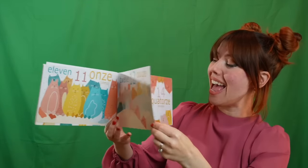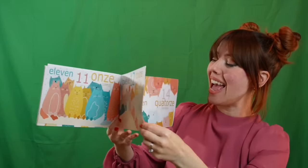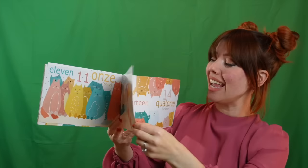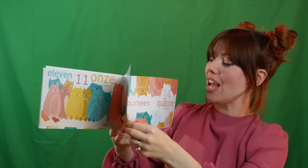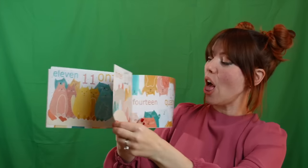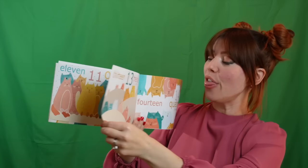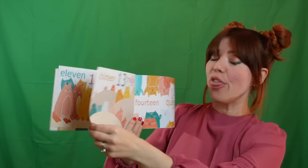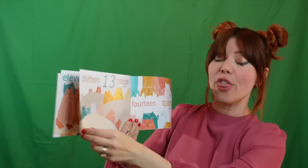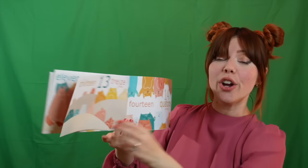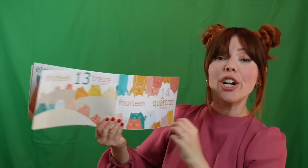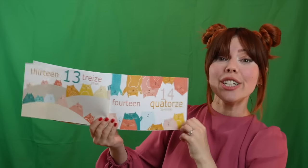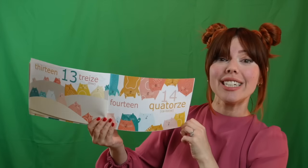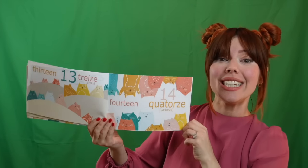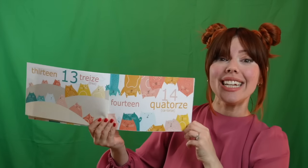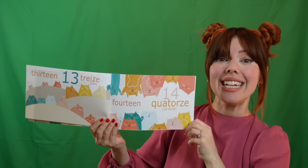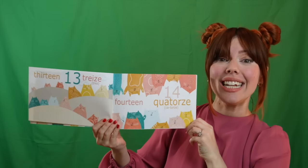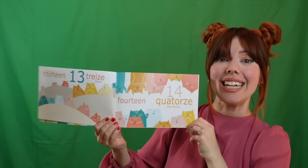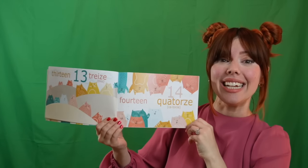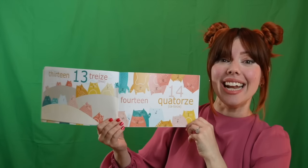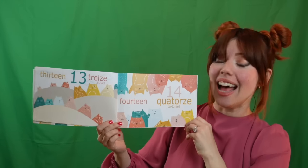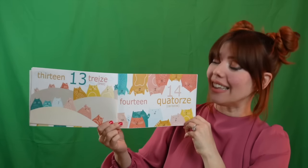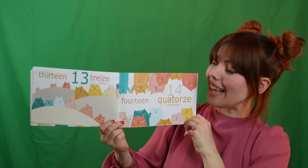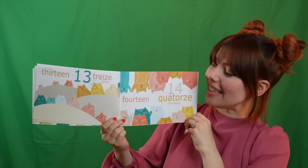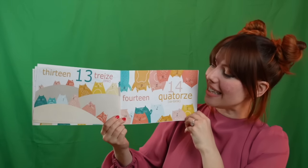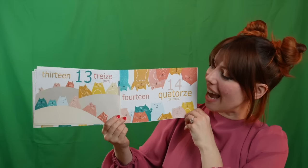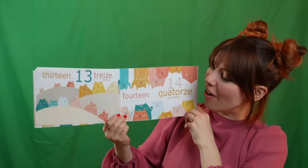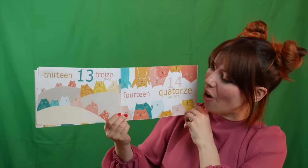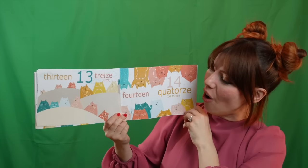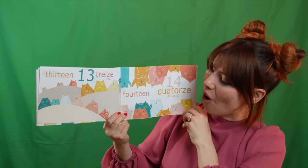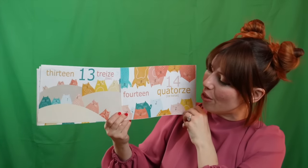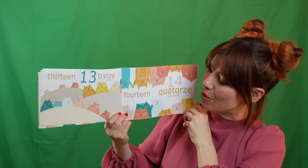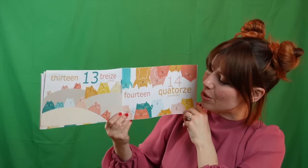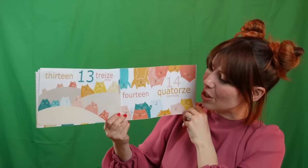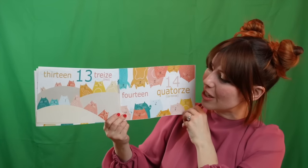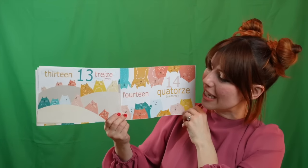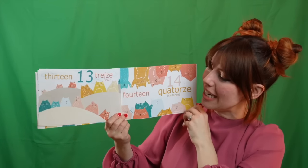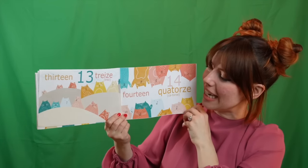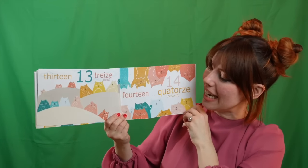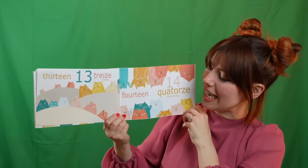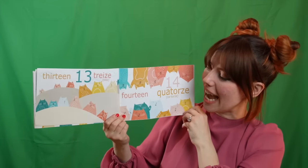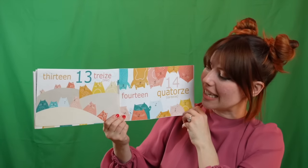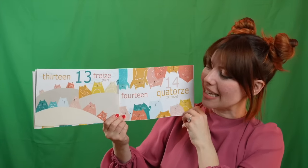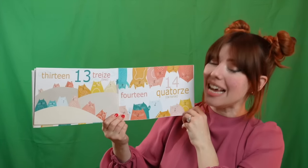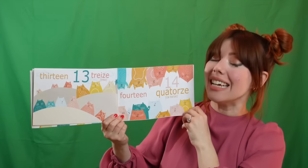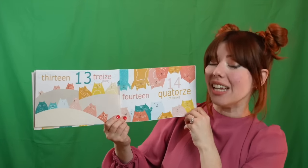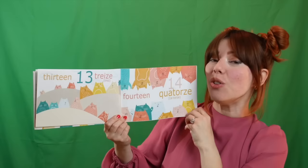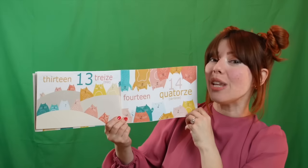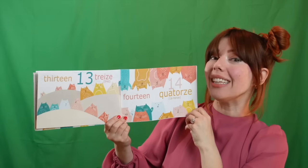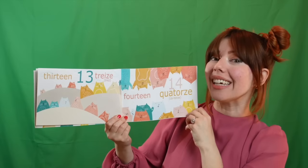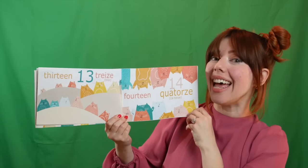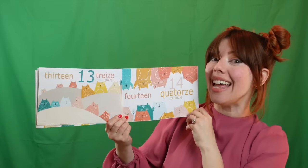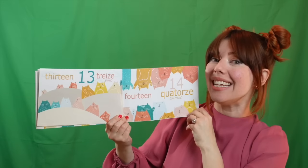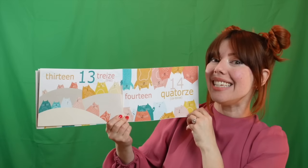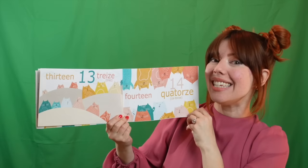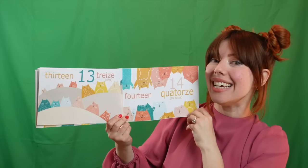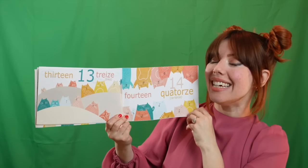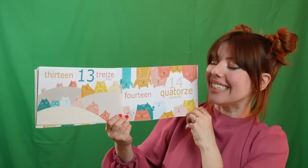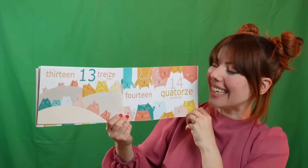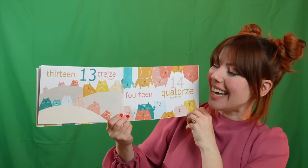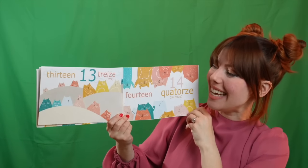Yay! 13. Let's count all those 13 kitty cats. Can you say treize? Treize